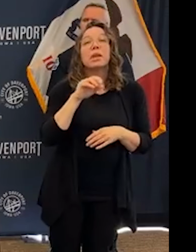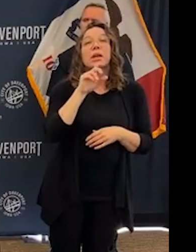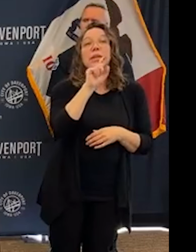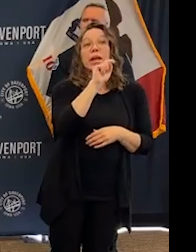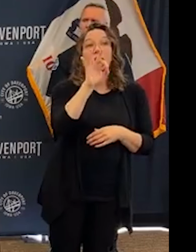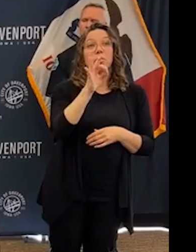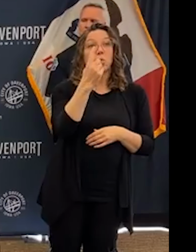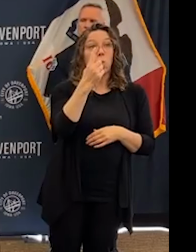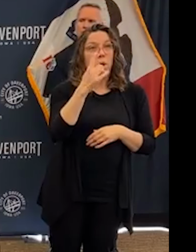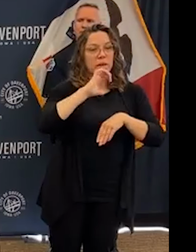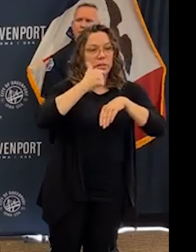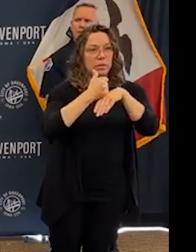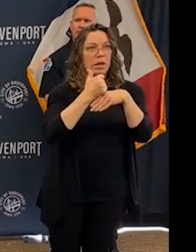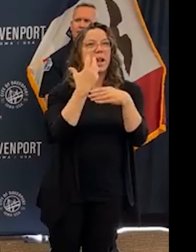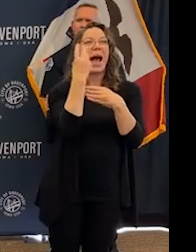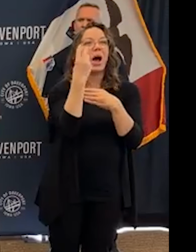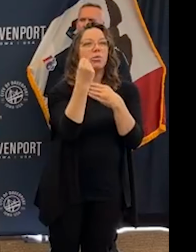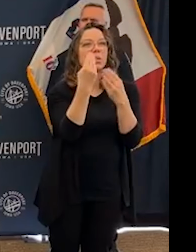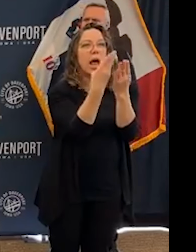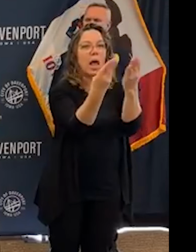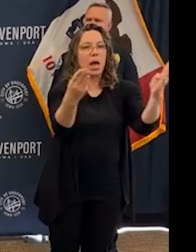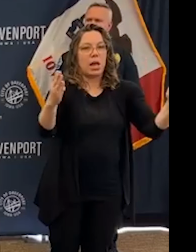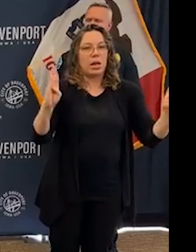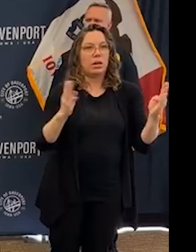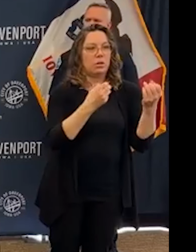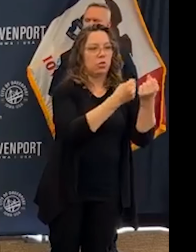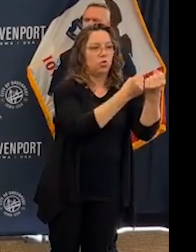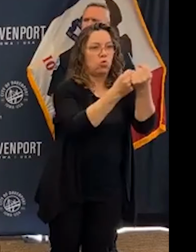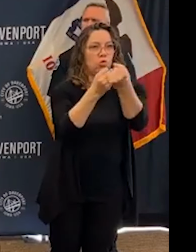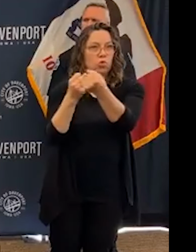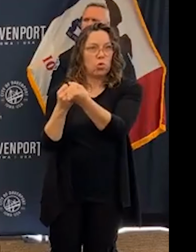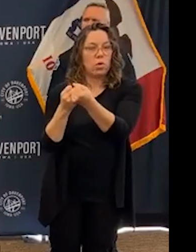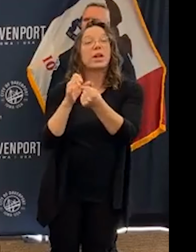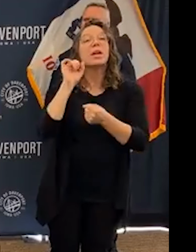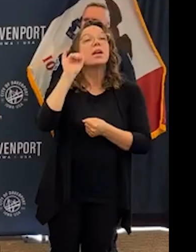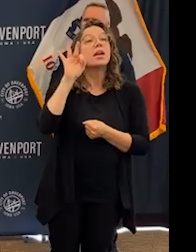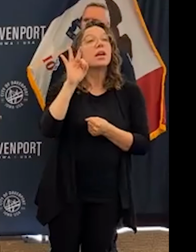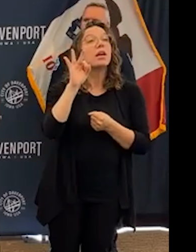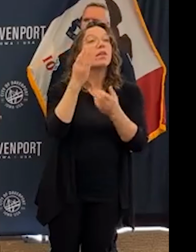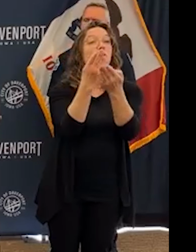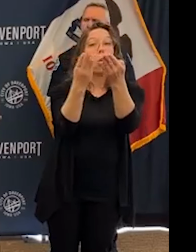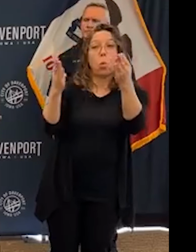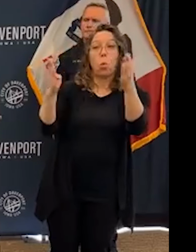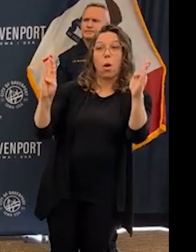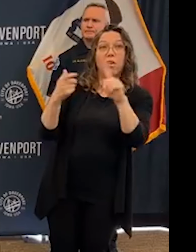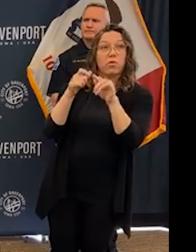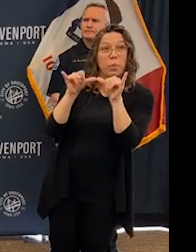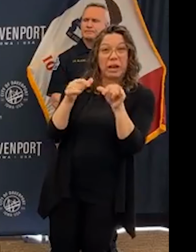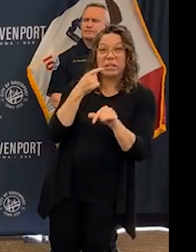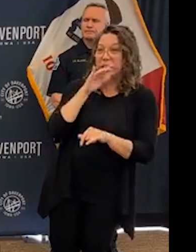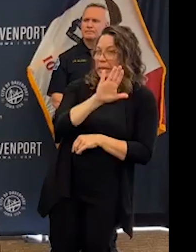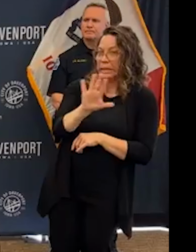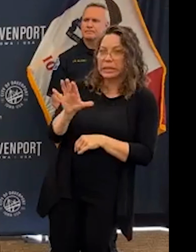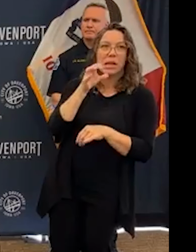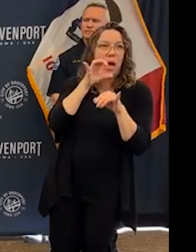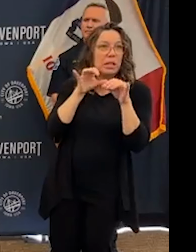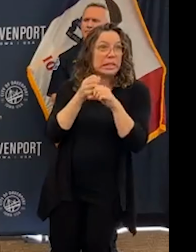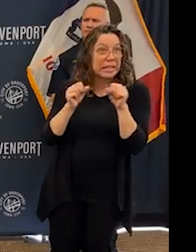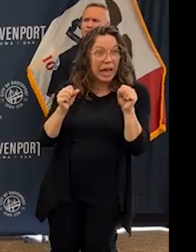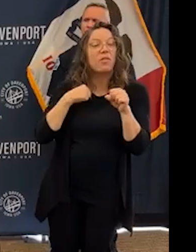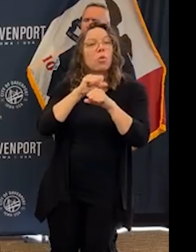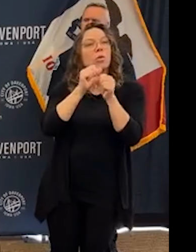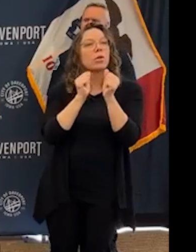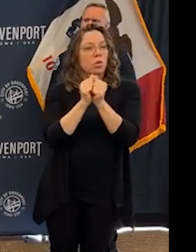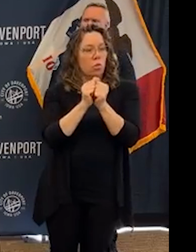exterior shoring on the walls deemed unsafe by our engineers. We are continuing to work with on-site